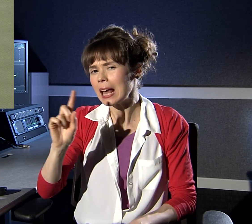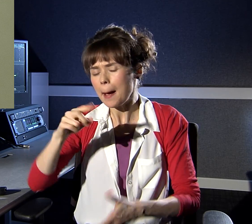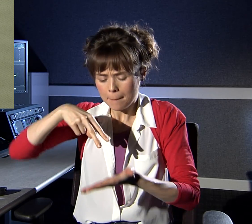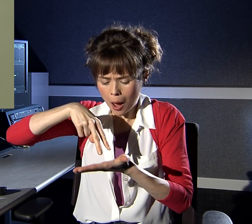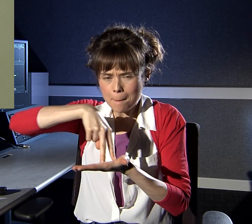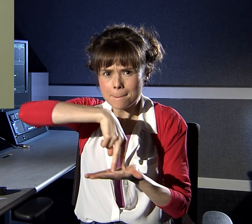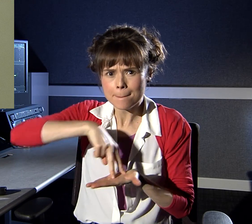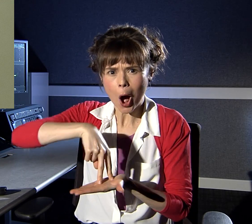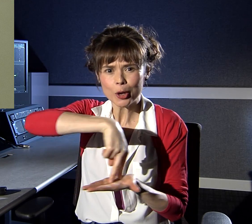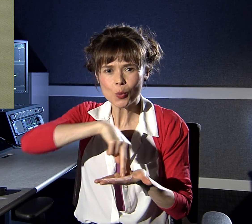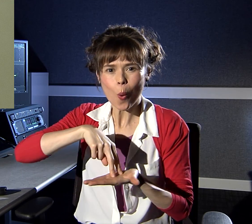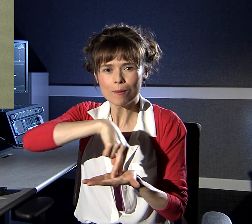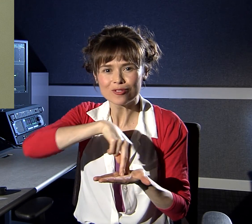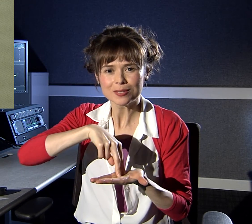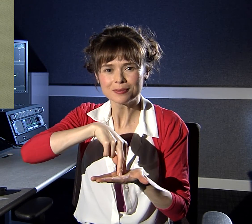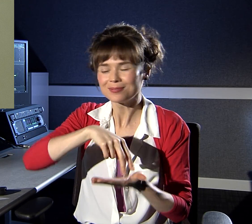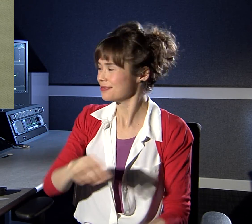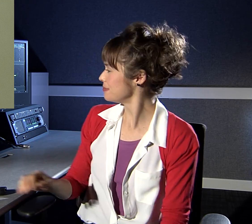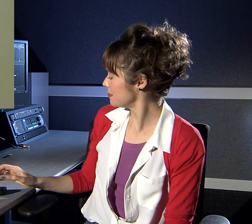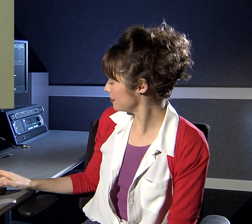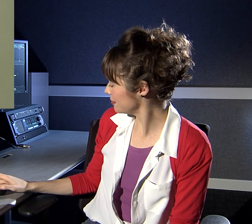Bardolph, and here's his sign name.